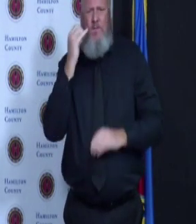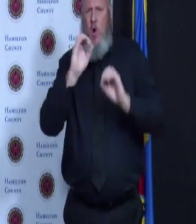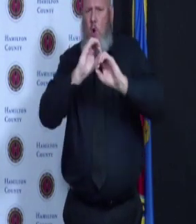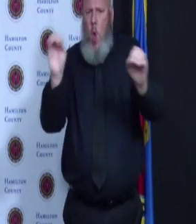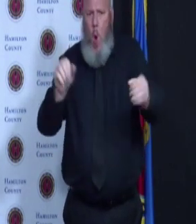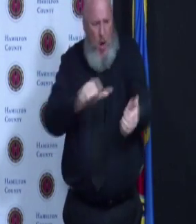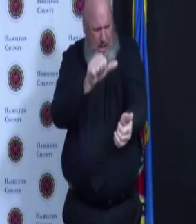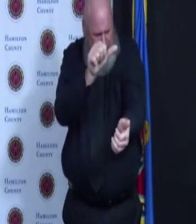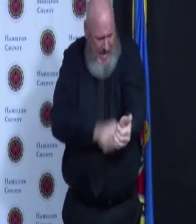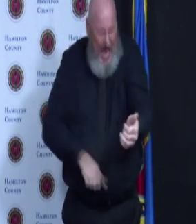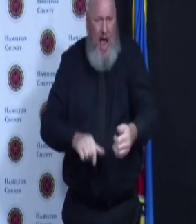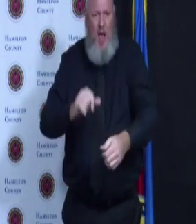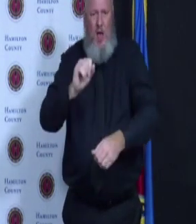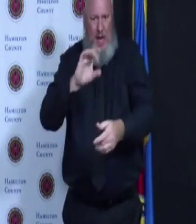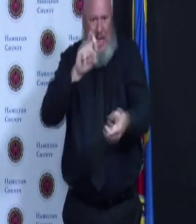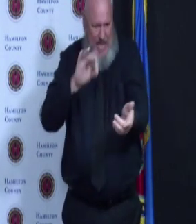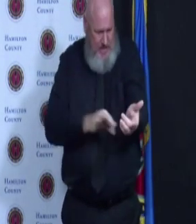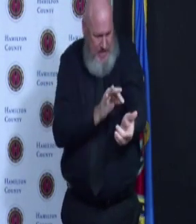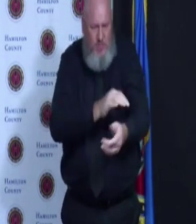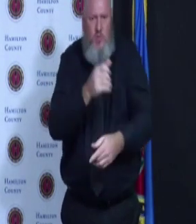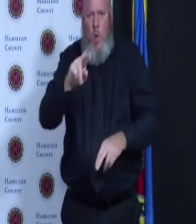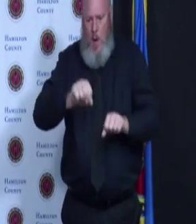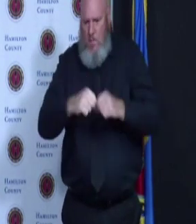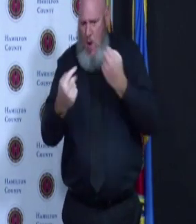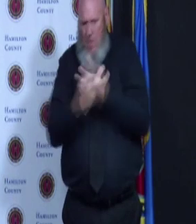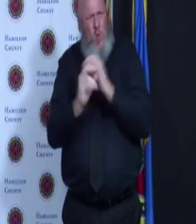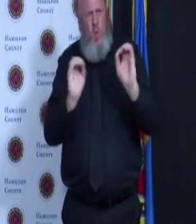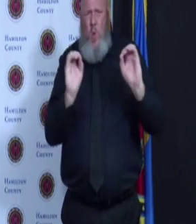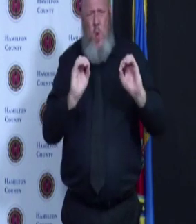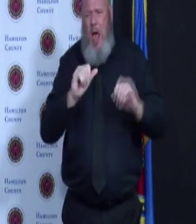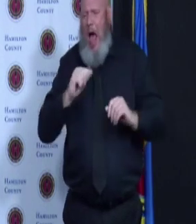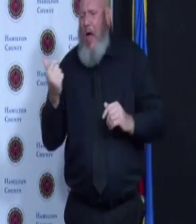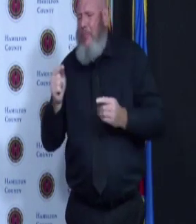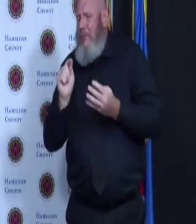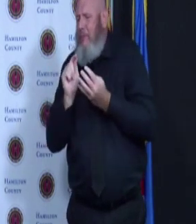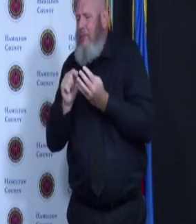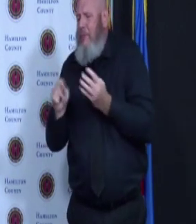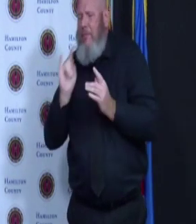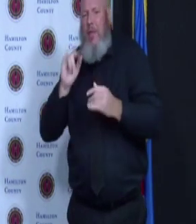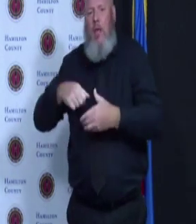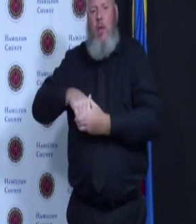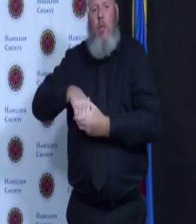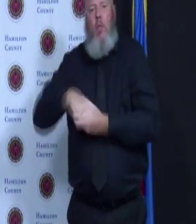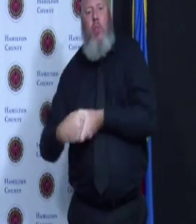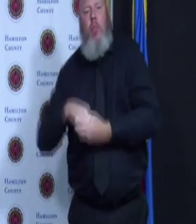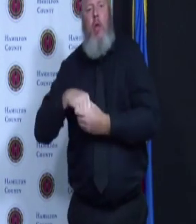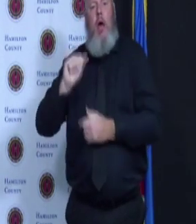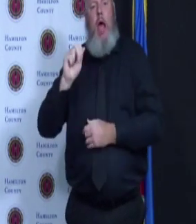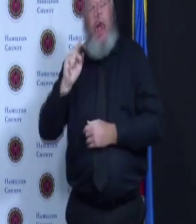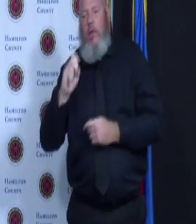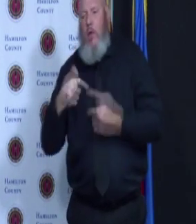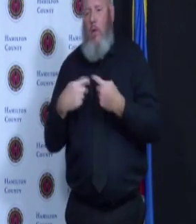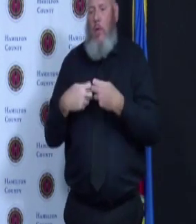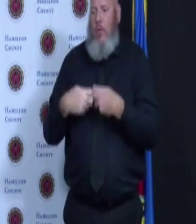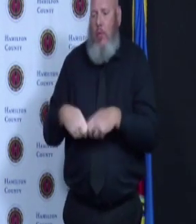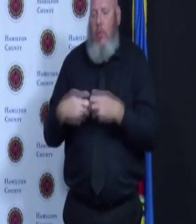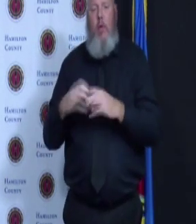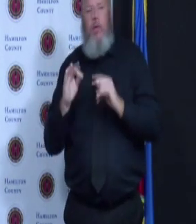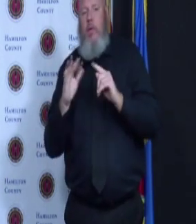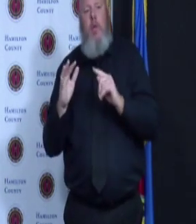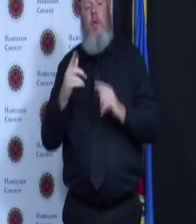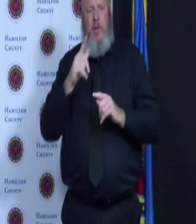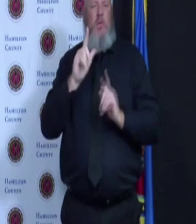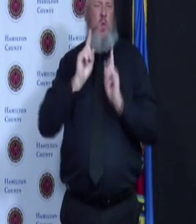them. Different health departments are reading the order differently, and we need a statewide approach. We will be working